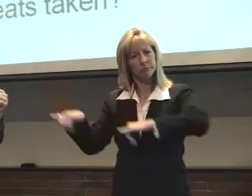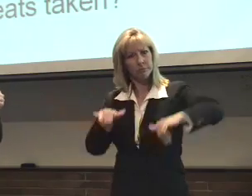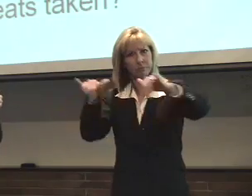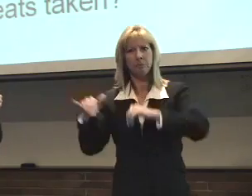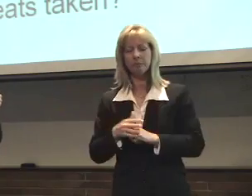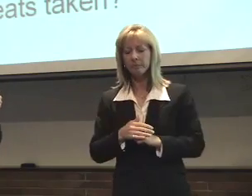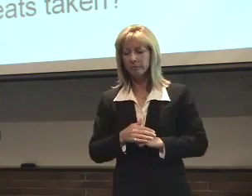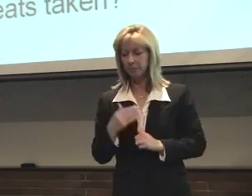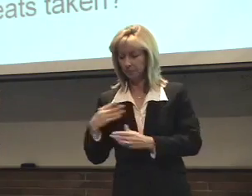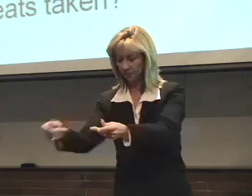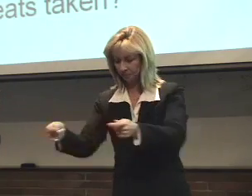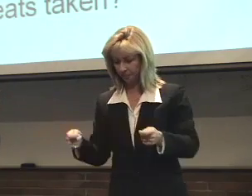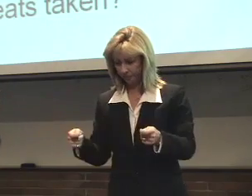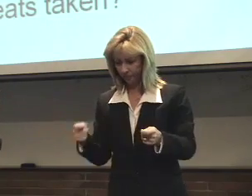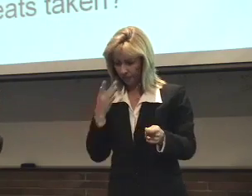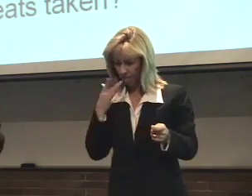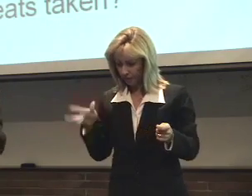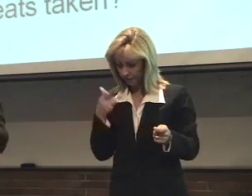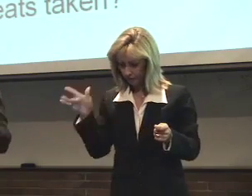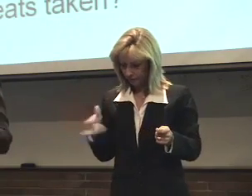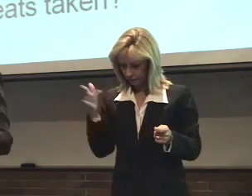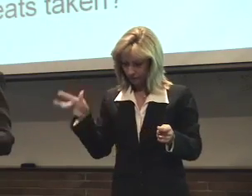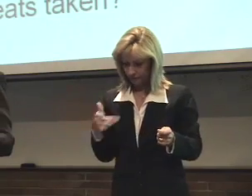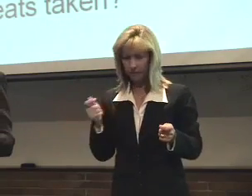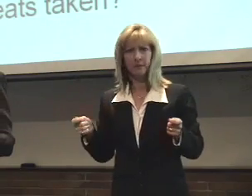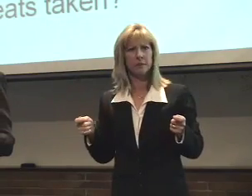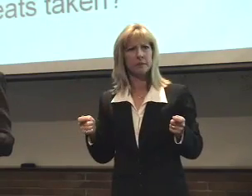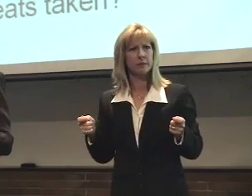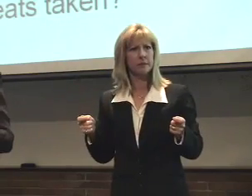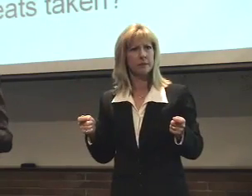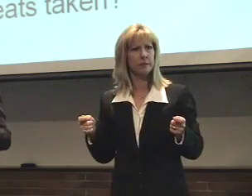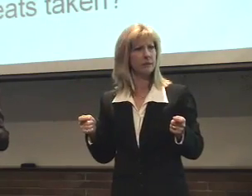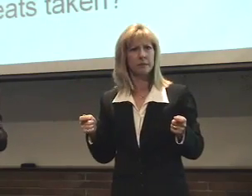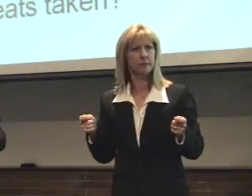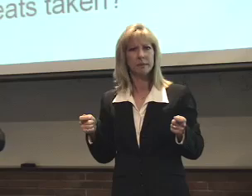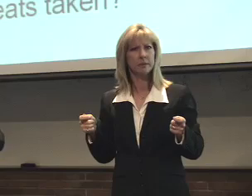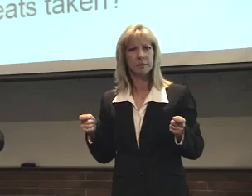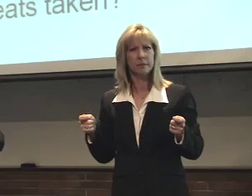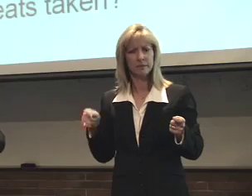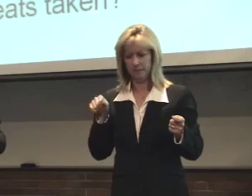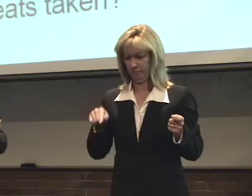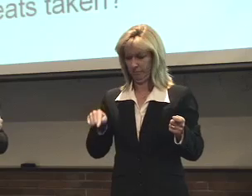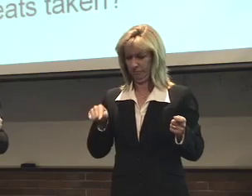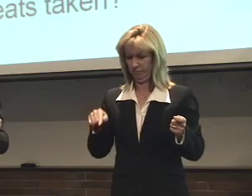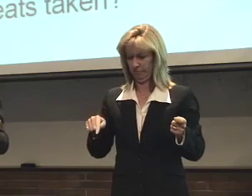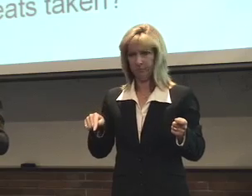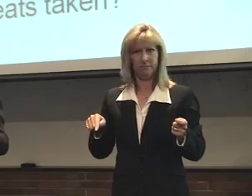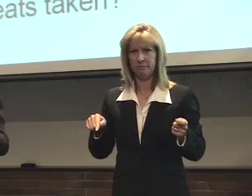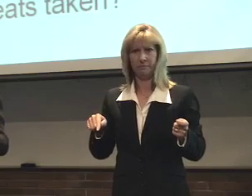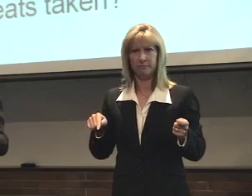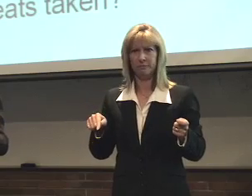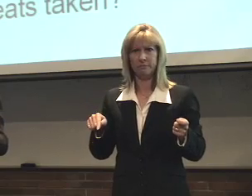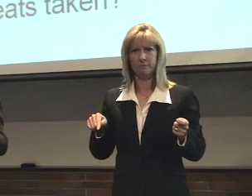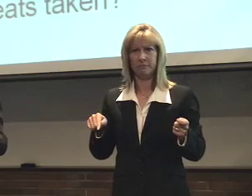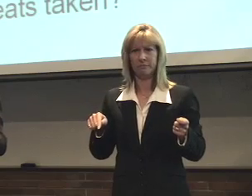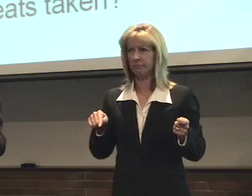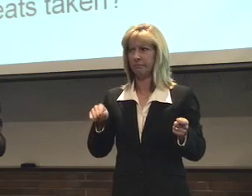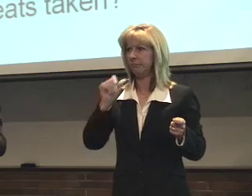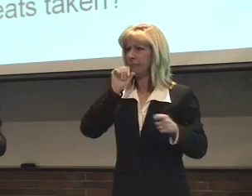out, and unbelievably, the booklet doesn't even start norming kids, deaf children, until they're 8 years